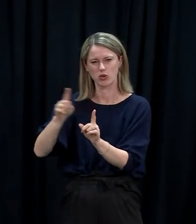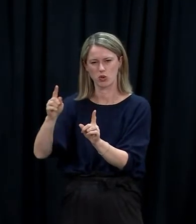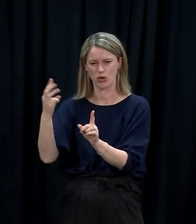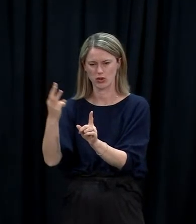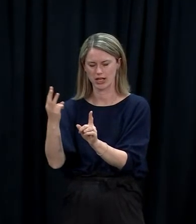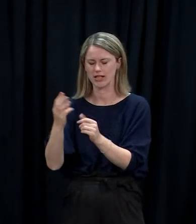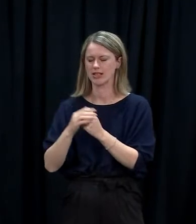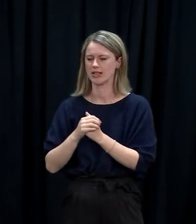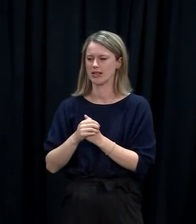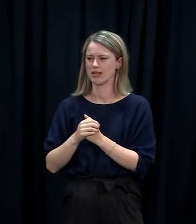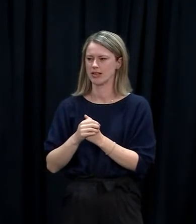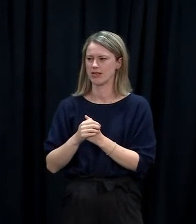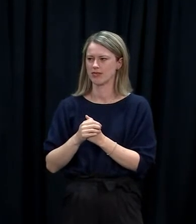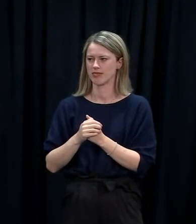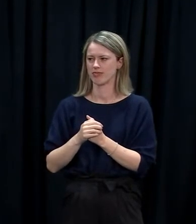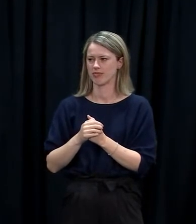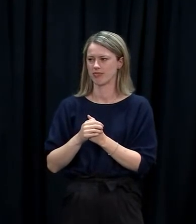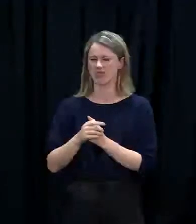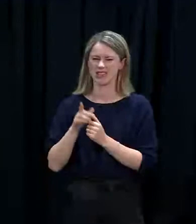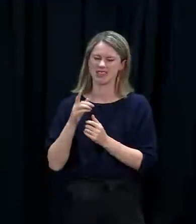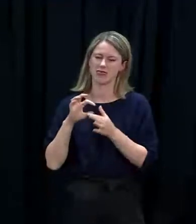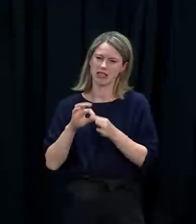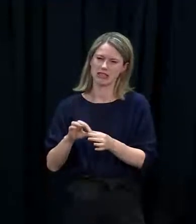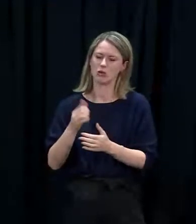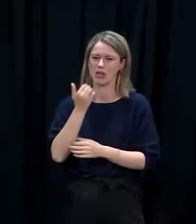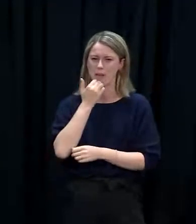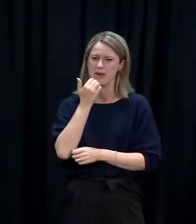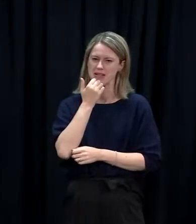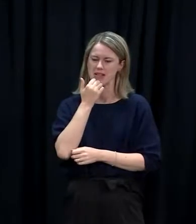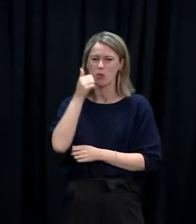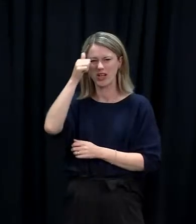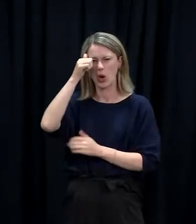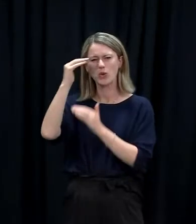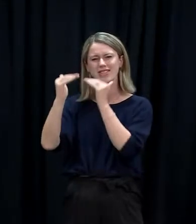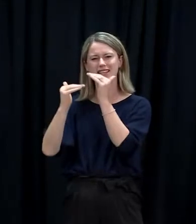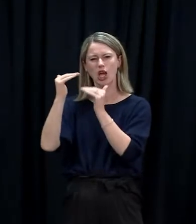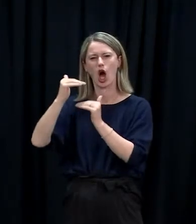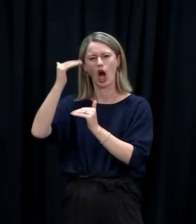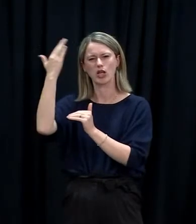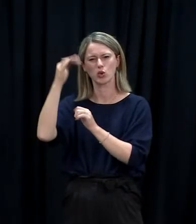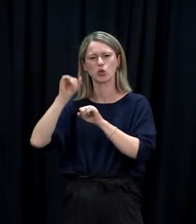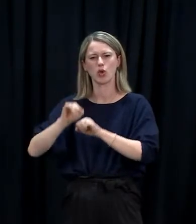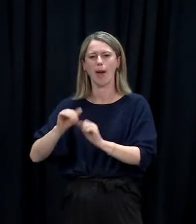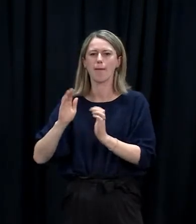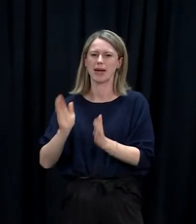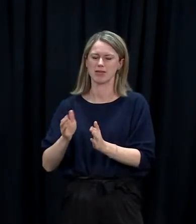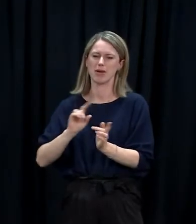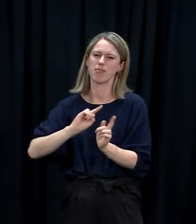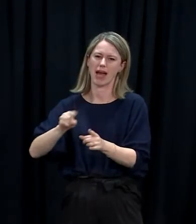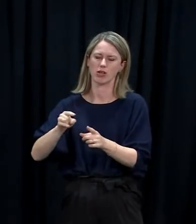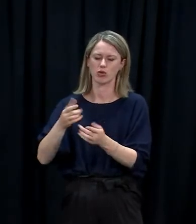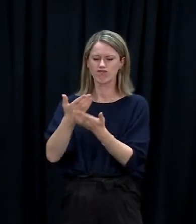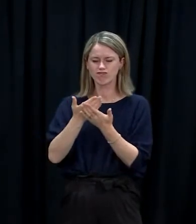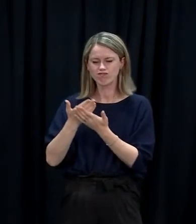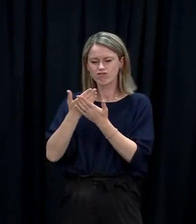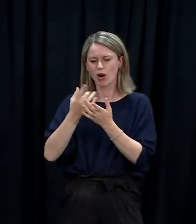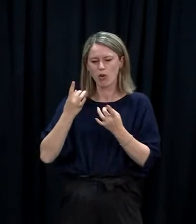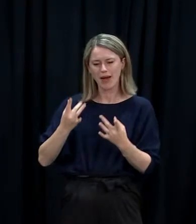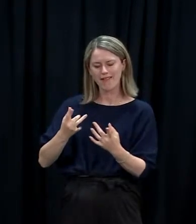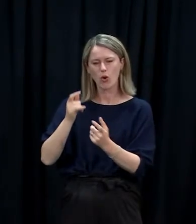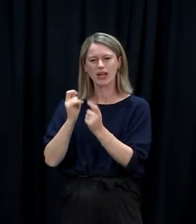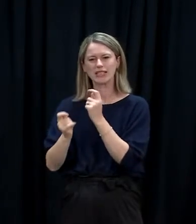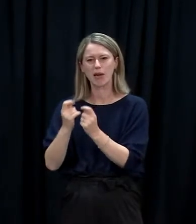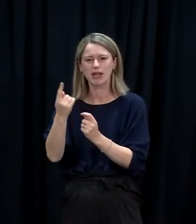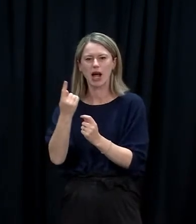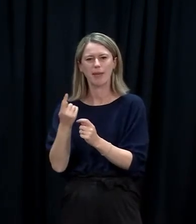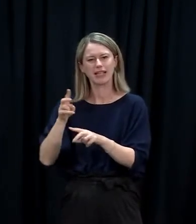well. But ultimately, it's a numbers thing. We know that those senior secondary school students need to be back on site to prepare for exams, to do